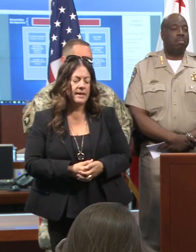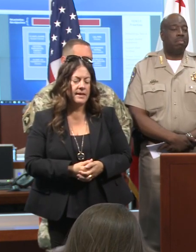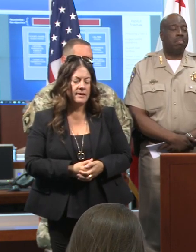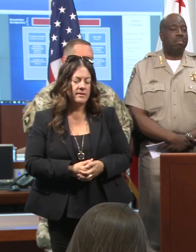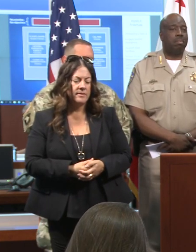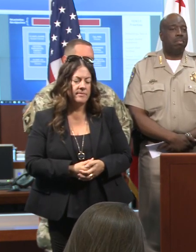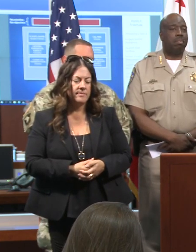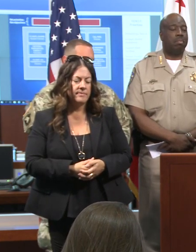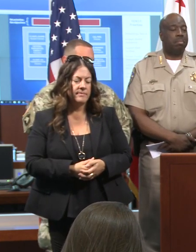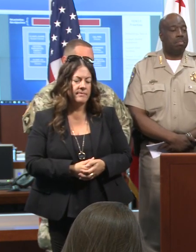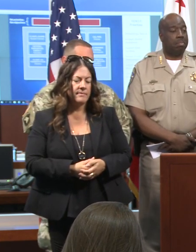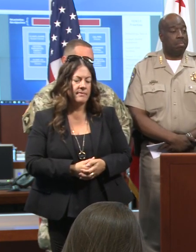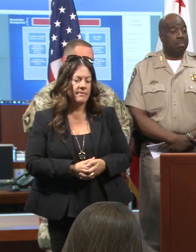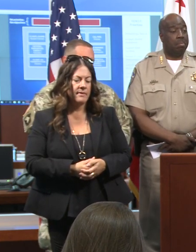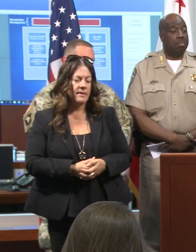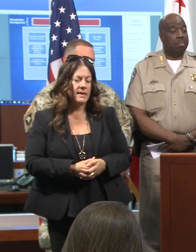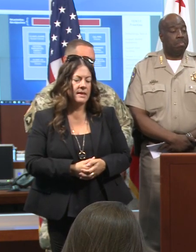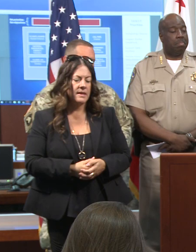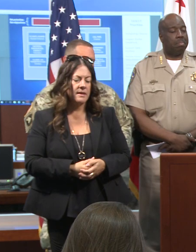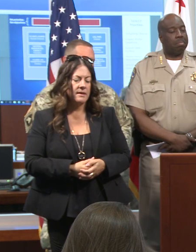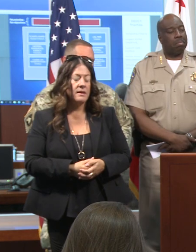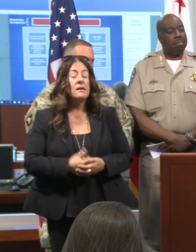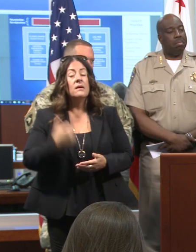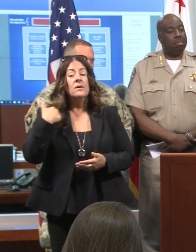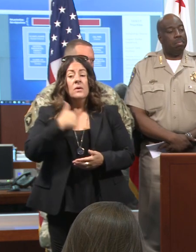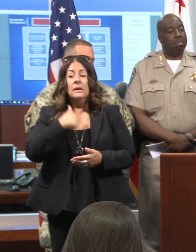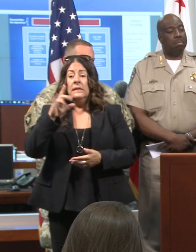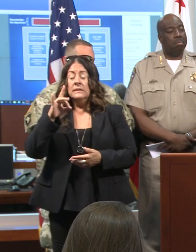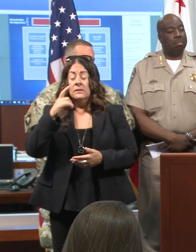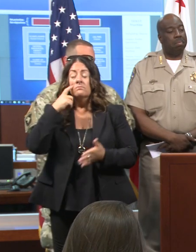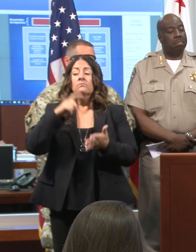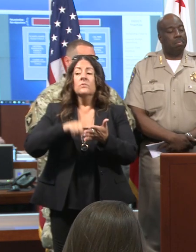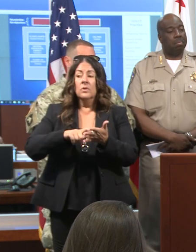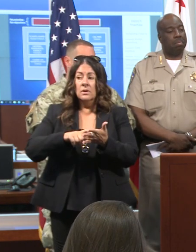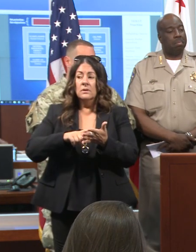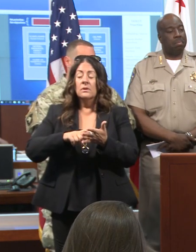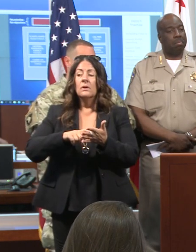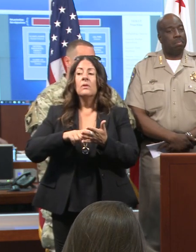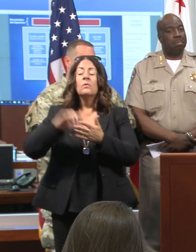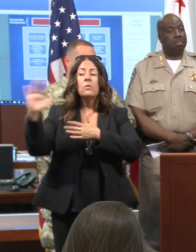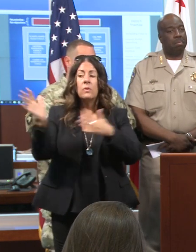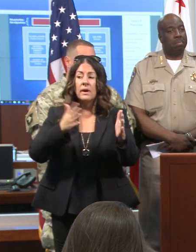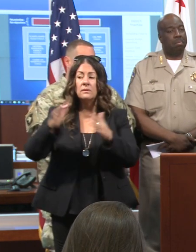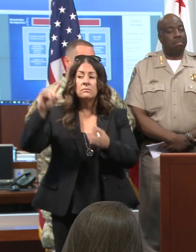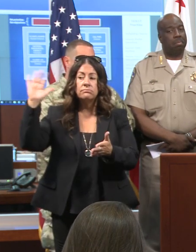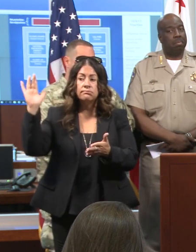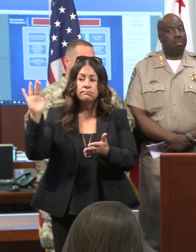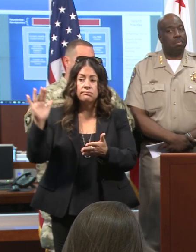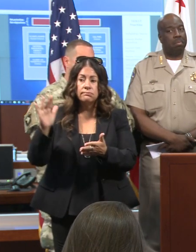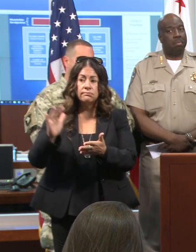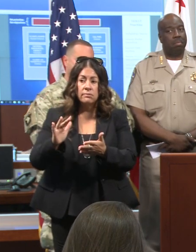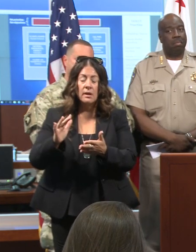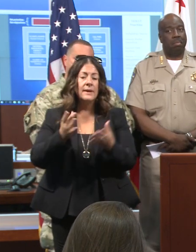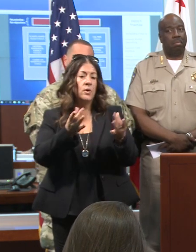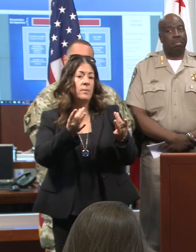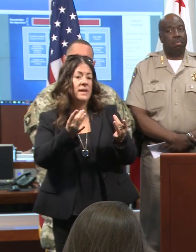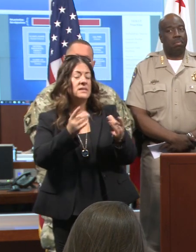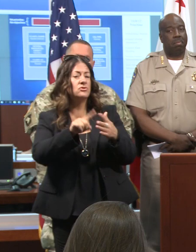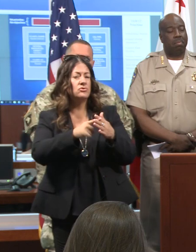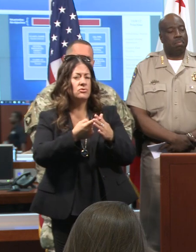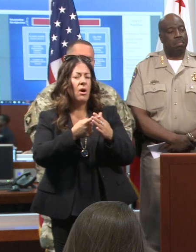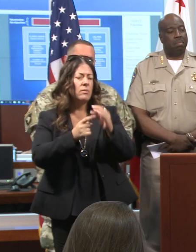We did experience much calmer winds overnight and into this morning. Humidities are up. All of that is